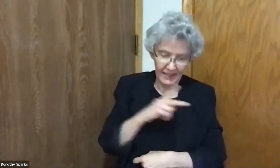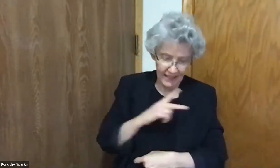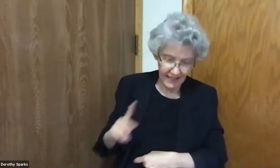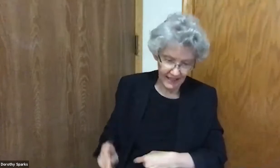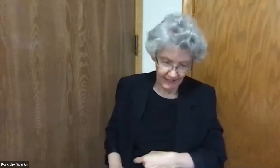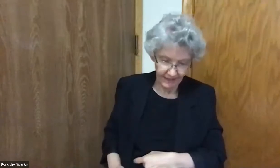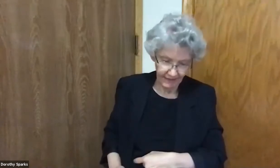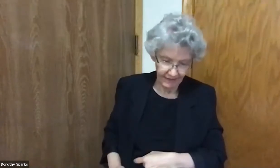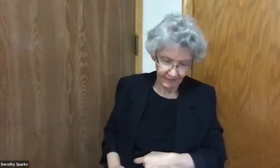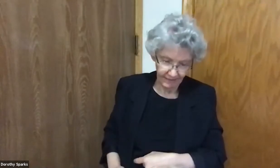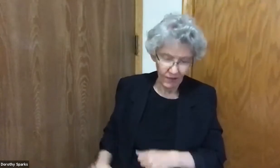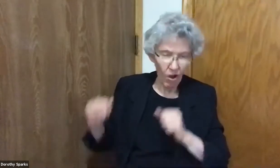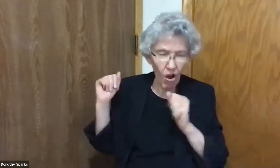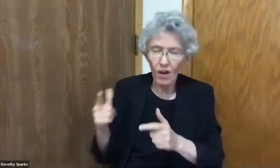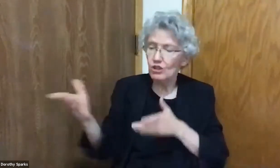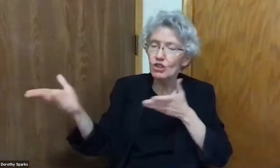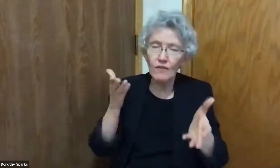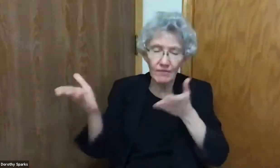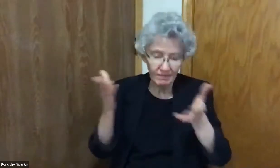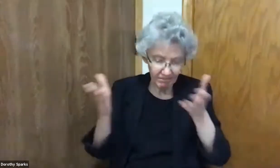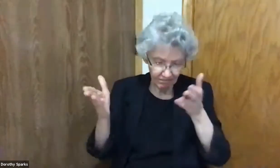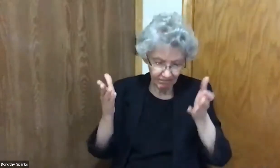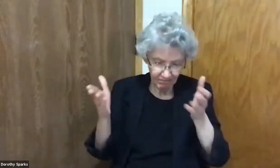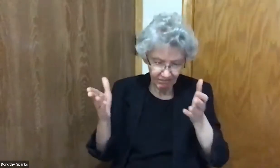Then Jehudi read the scroll to the king